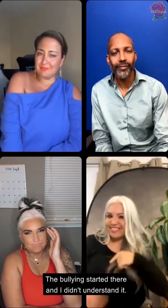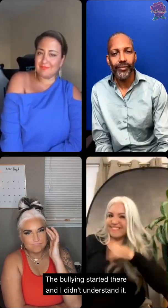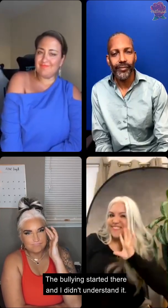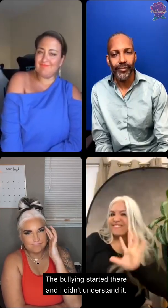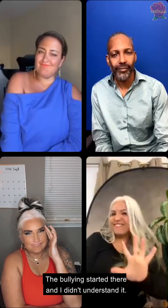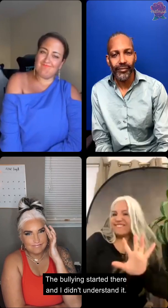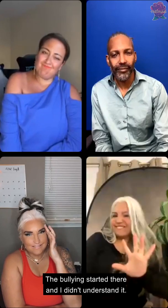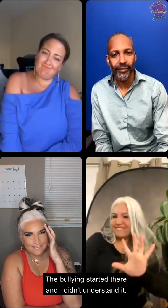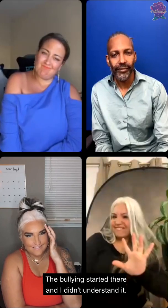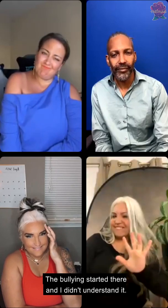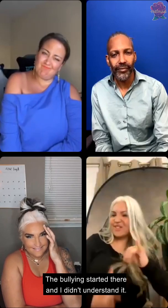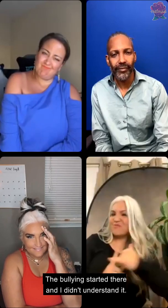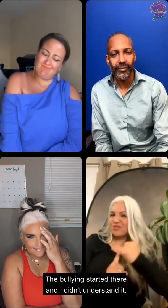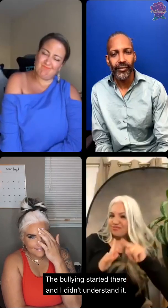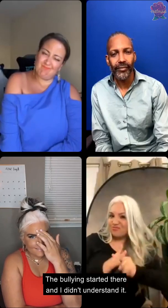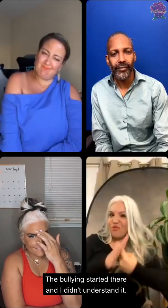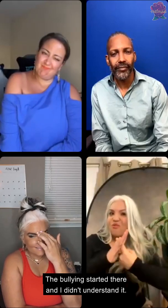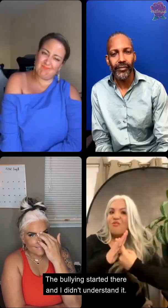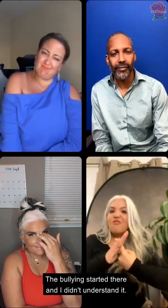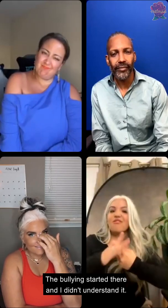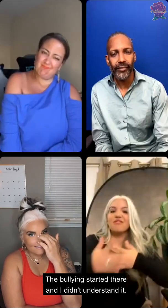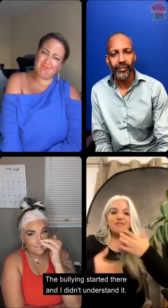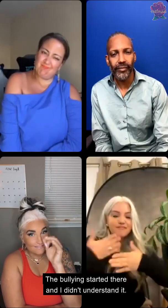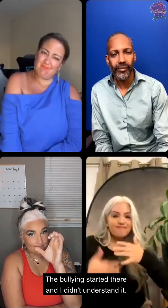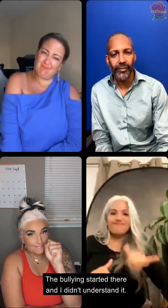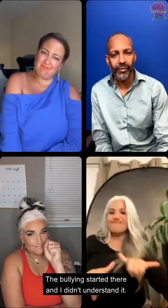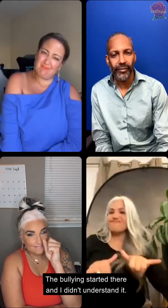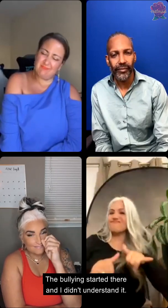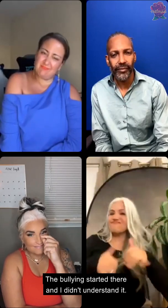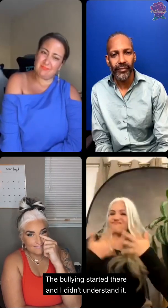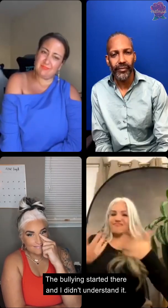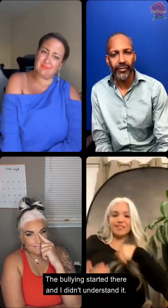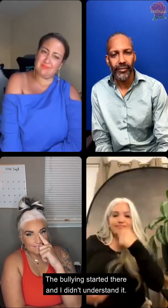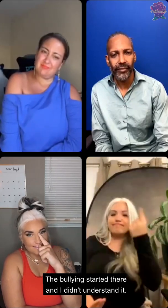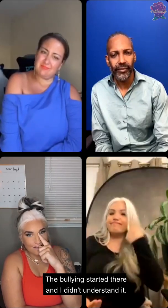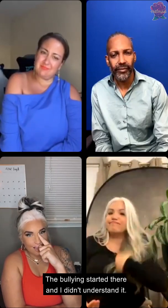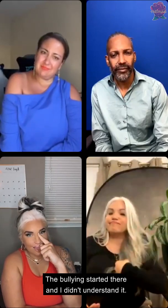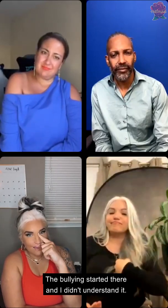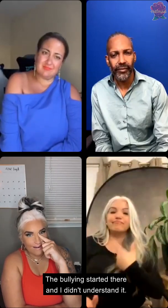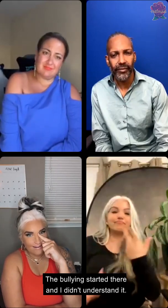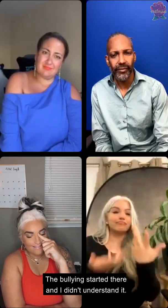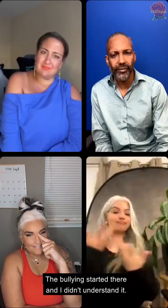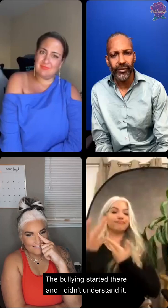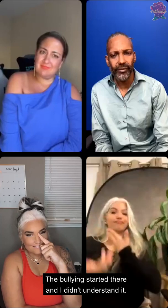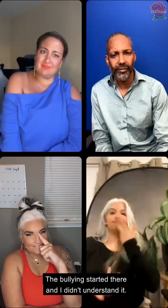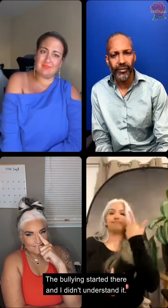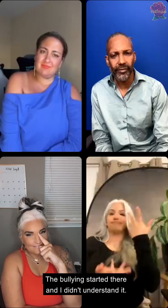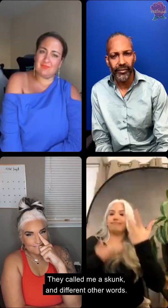was 5. The bullying started there and I didn't understand it.